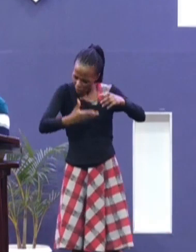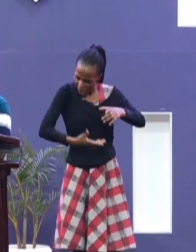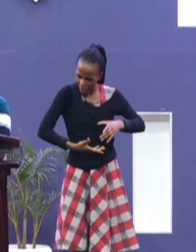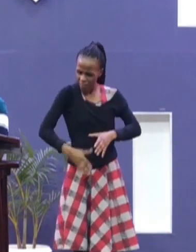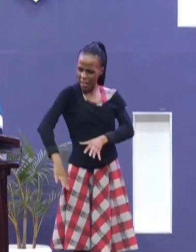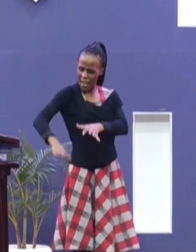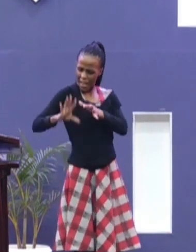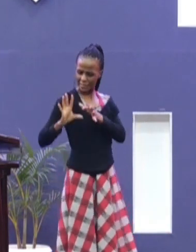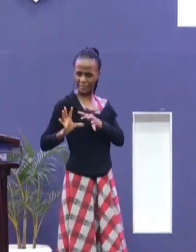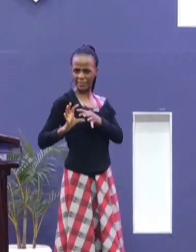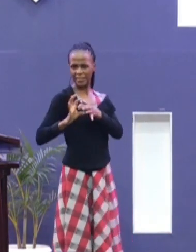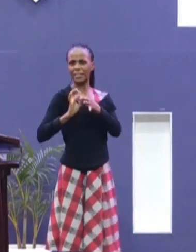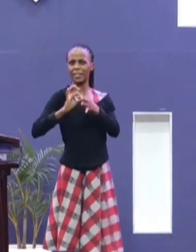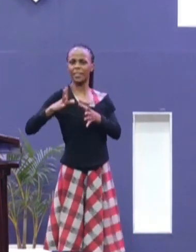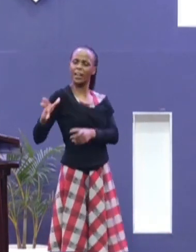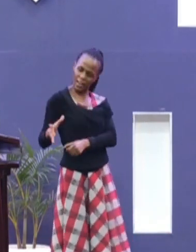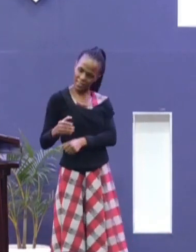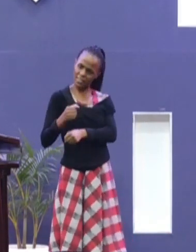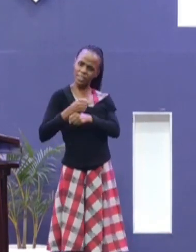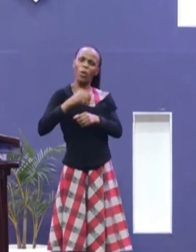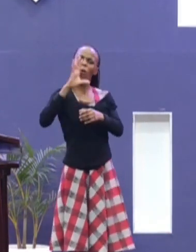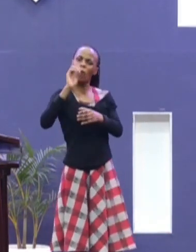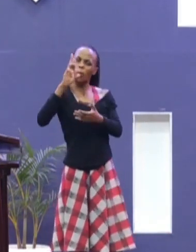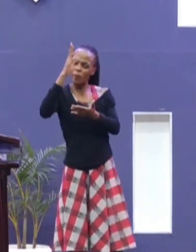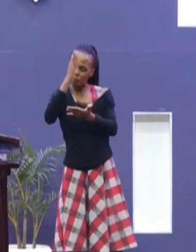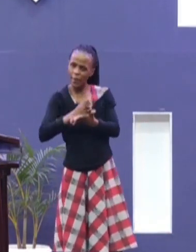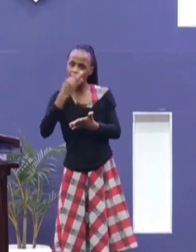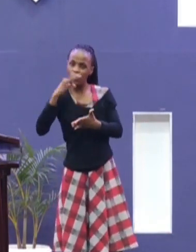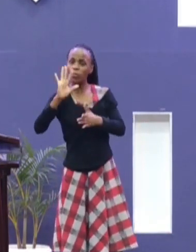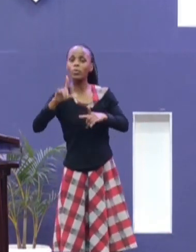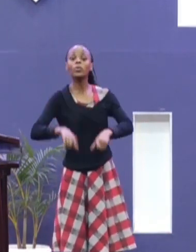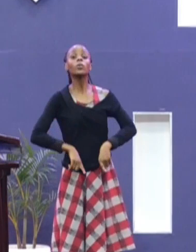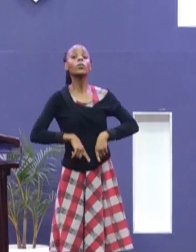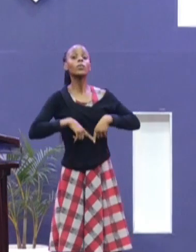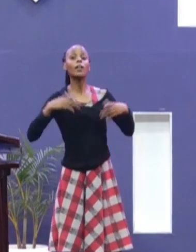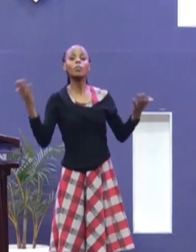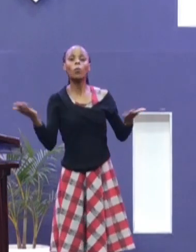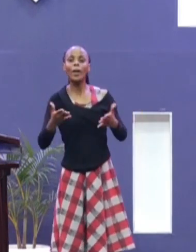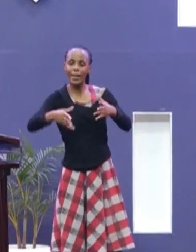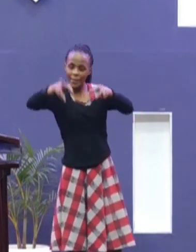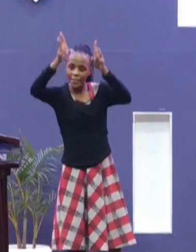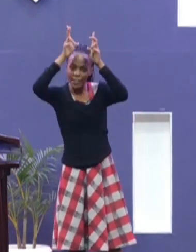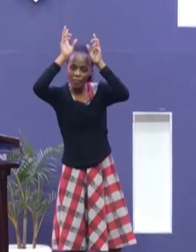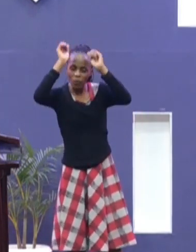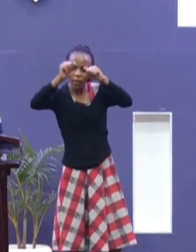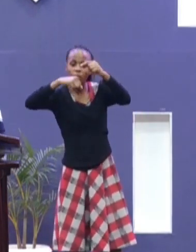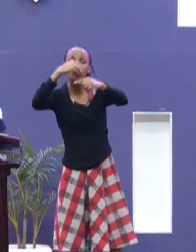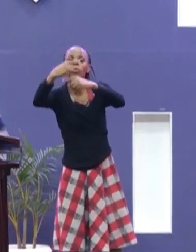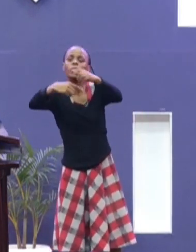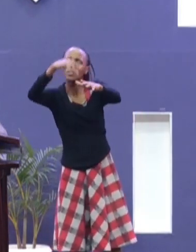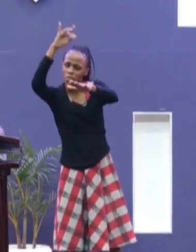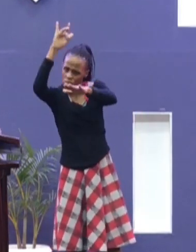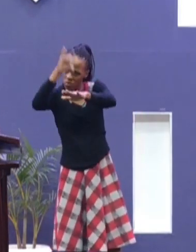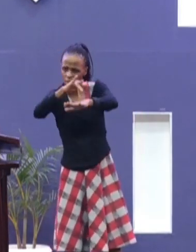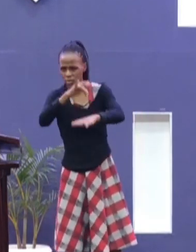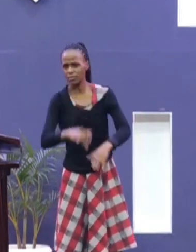is somewhere in the sects of your life where he is still placing a hand. Sitani akyayina ebintu ebimu